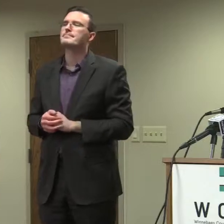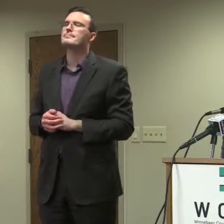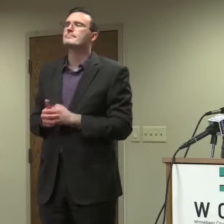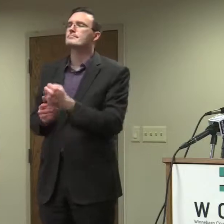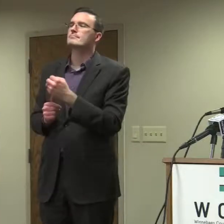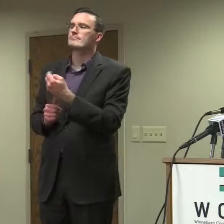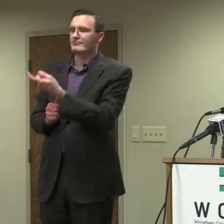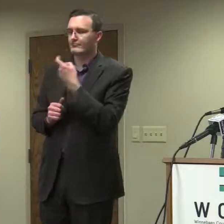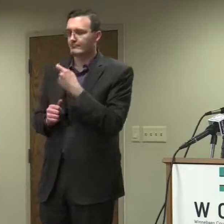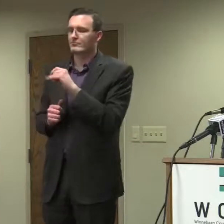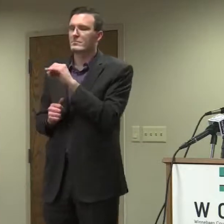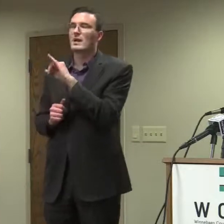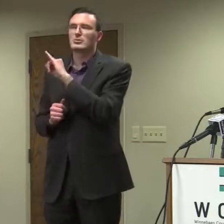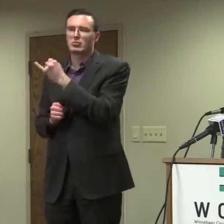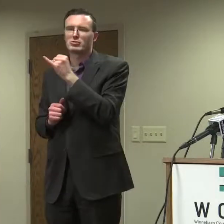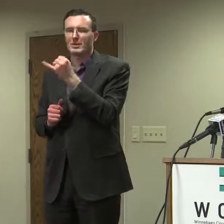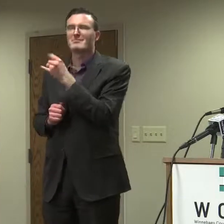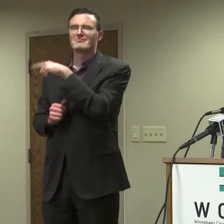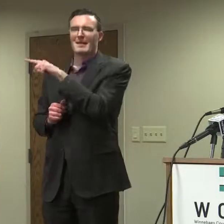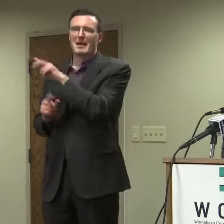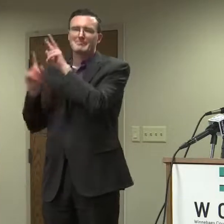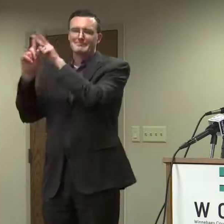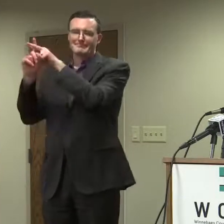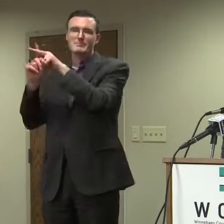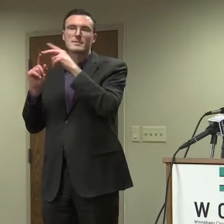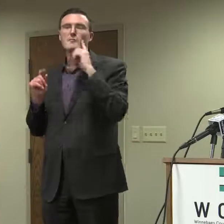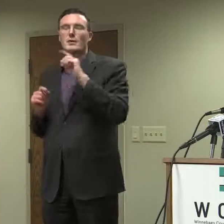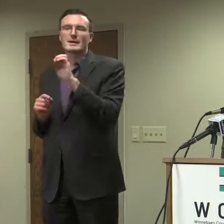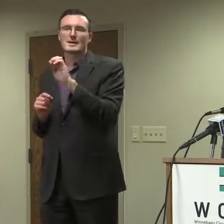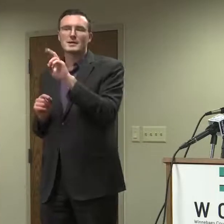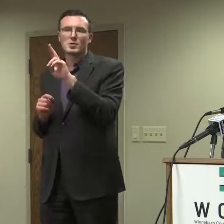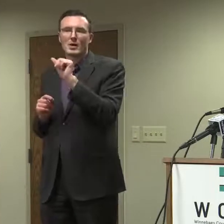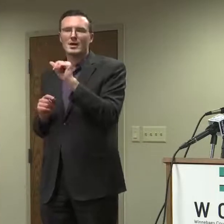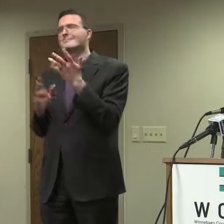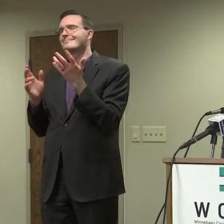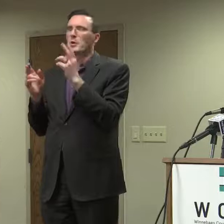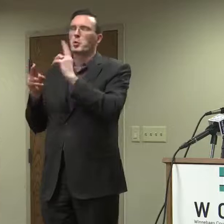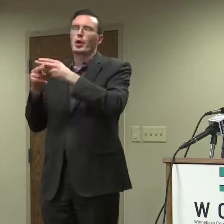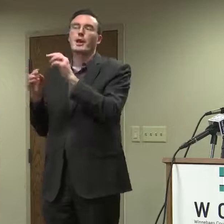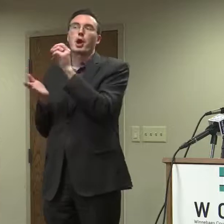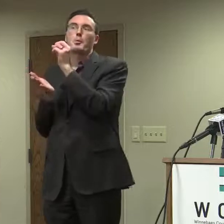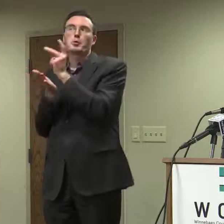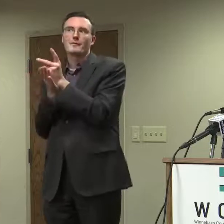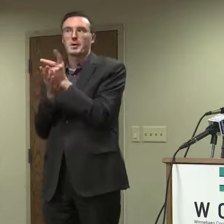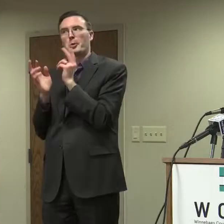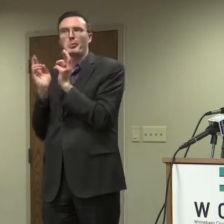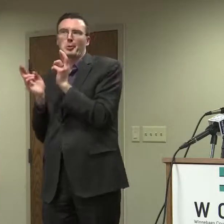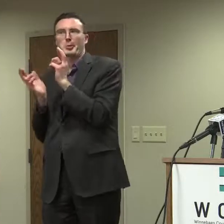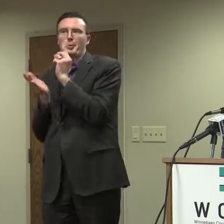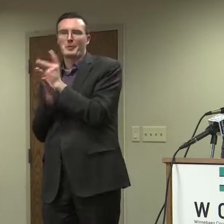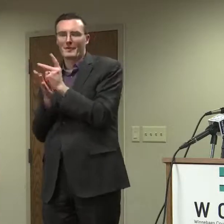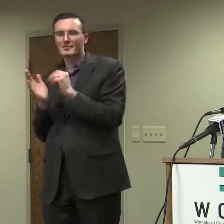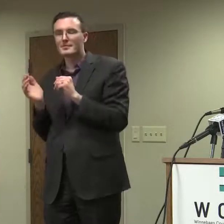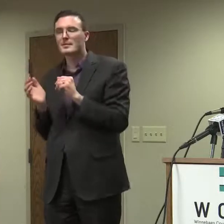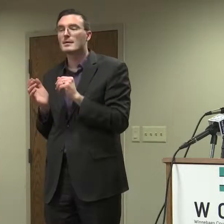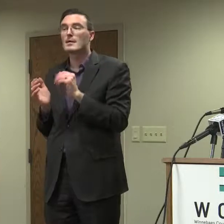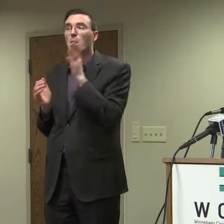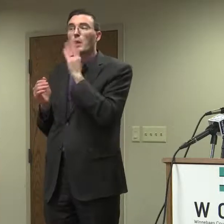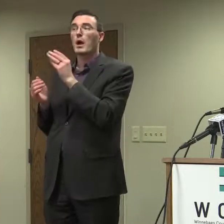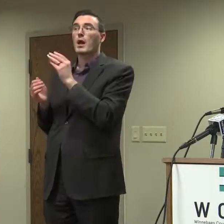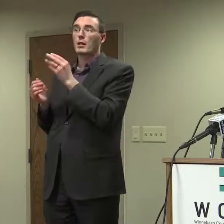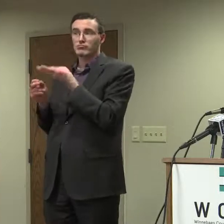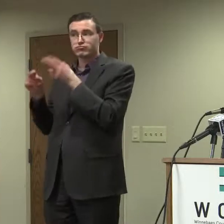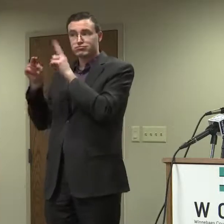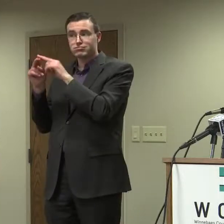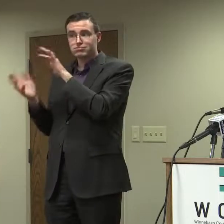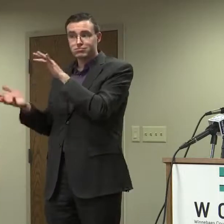Johnson & Johnson applying for their EUA and we'll say approval, our optimism on that, will that change how much vaccine?